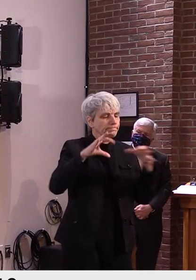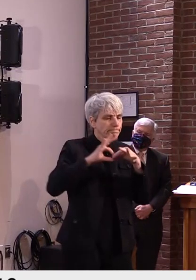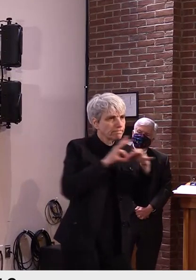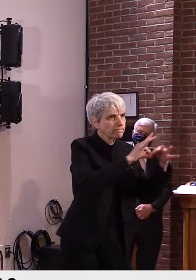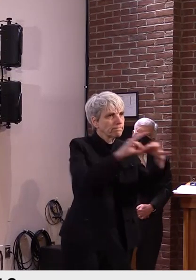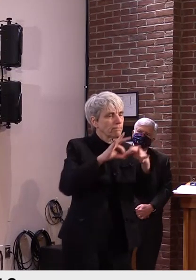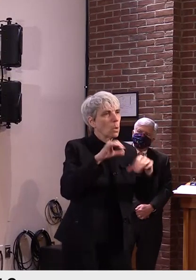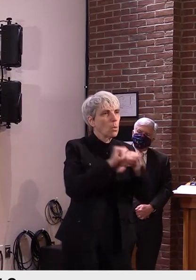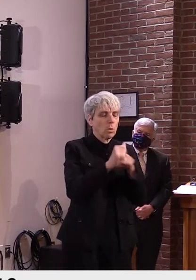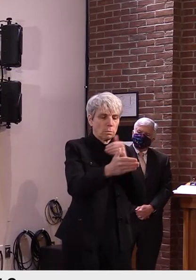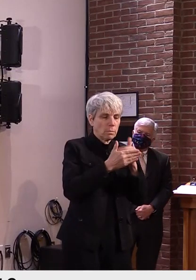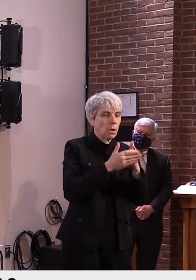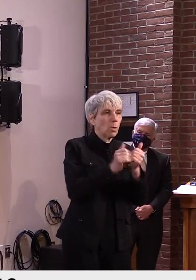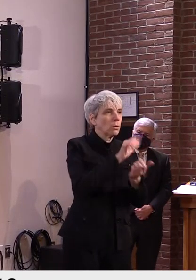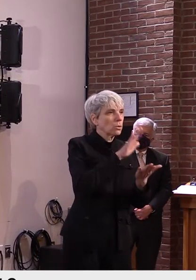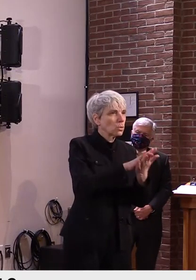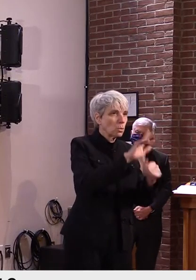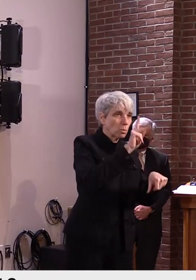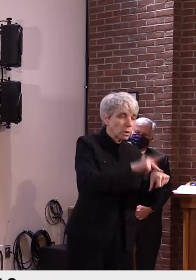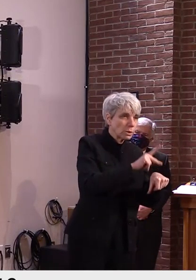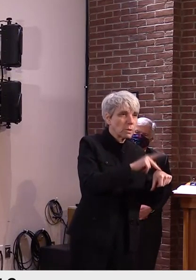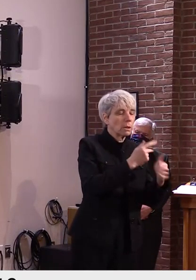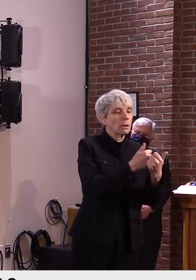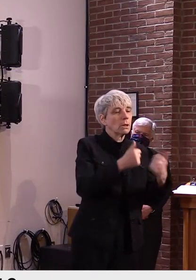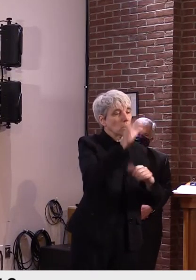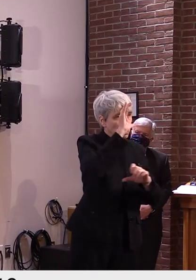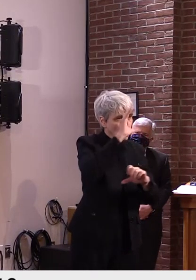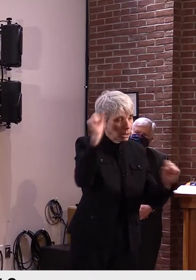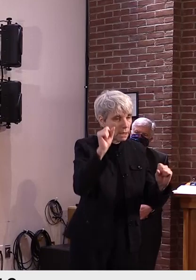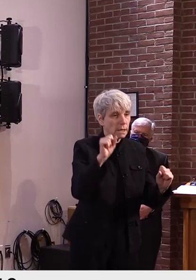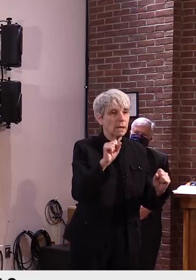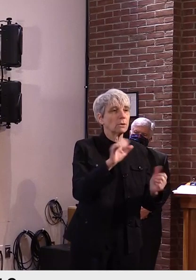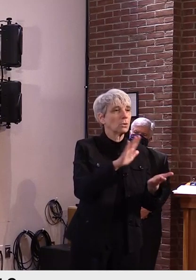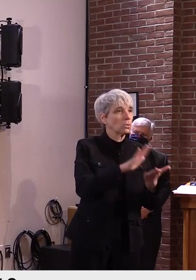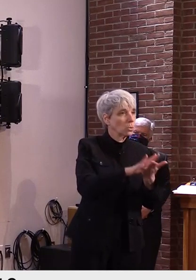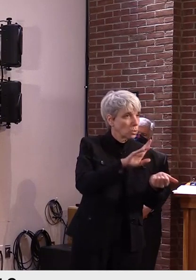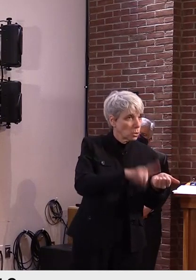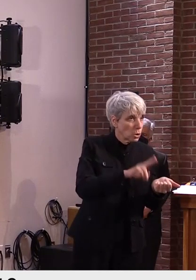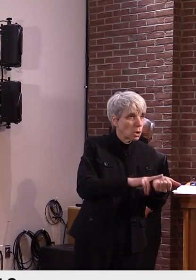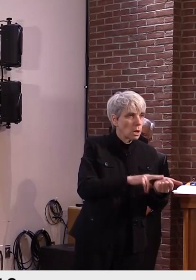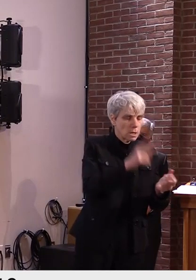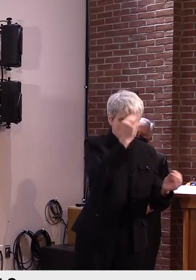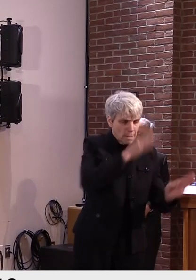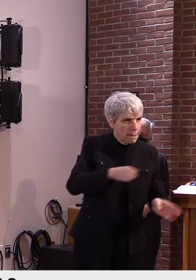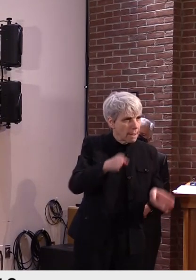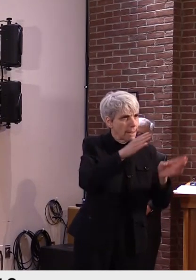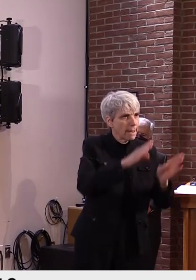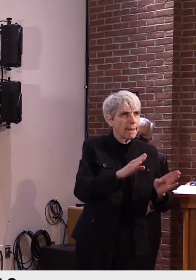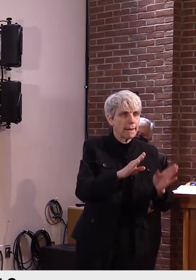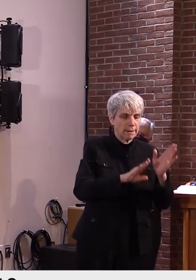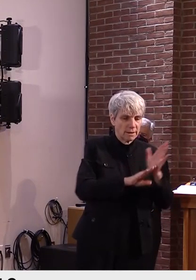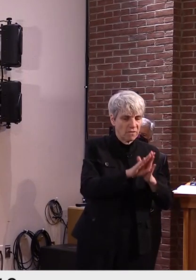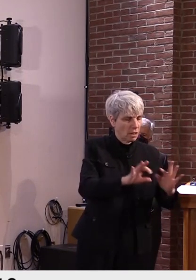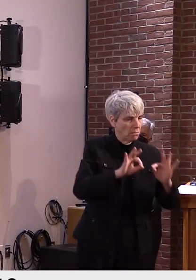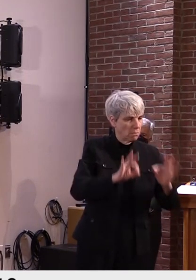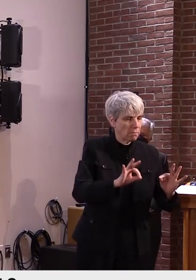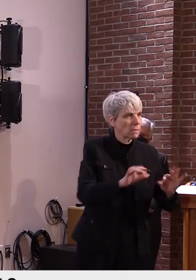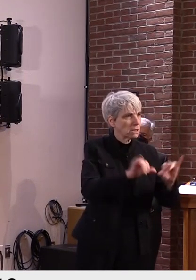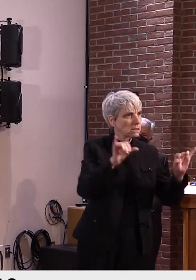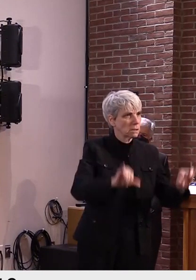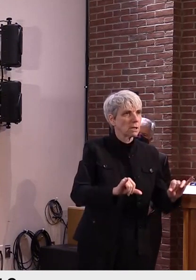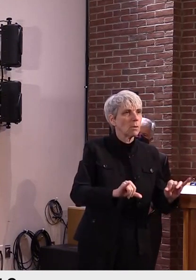with superintendents, principals, and school nurses to support that work. All are full partners in preparing